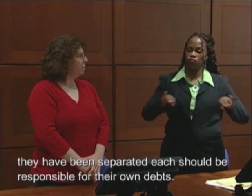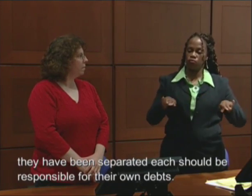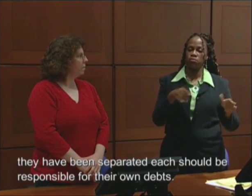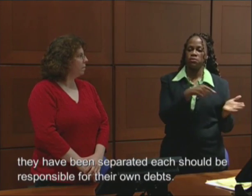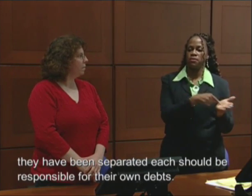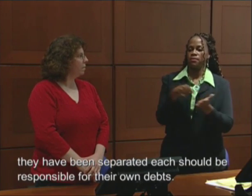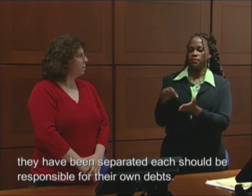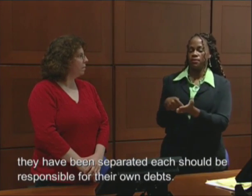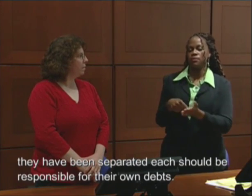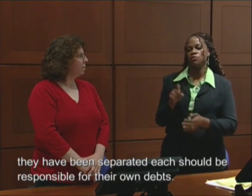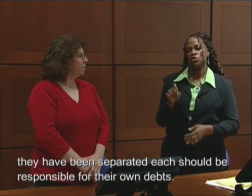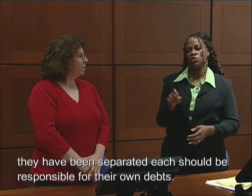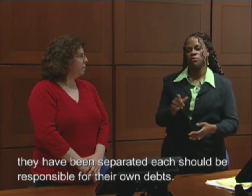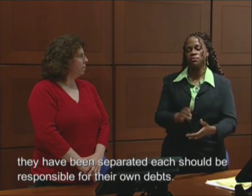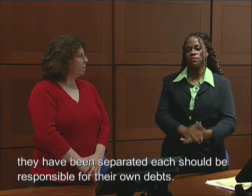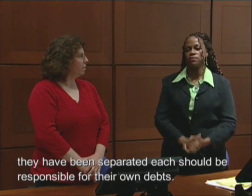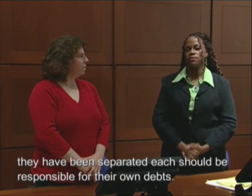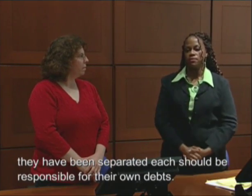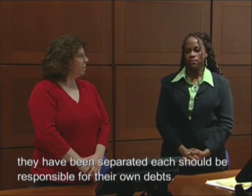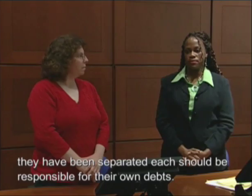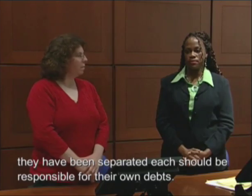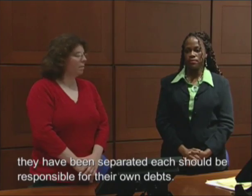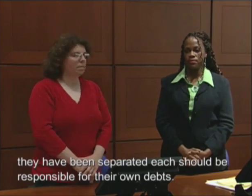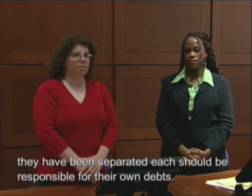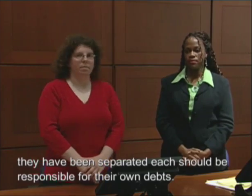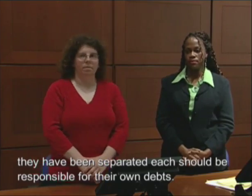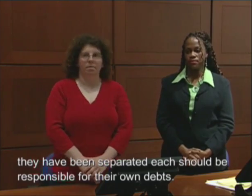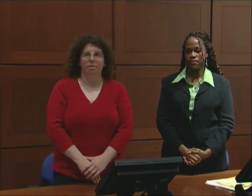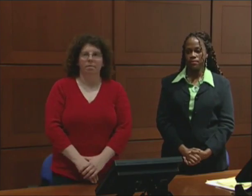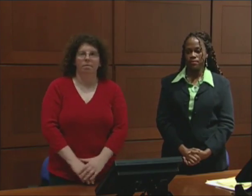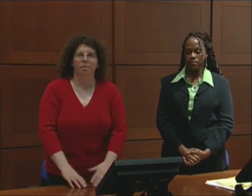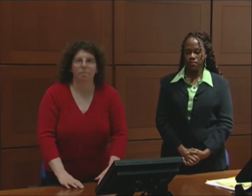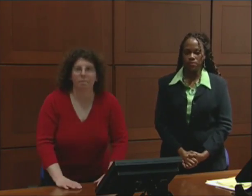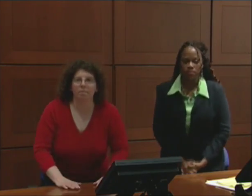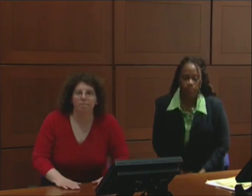separated, each should be responsible for their own debts.